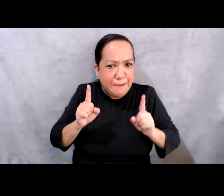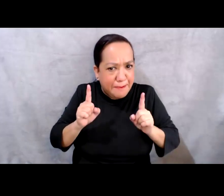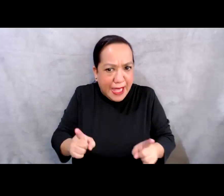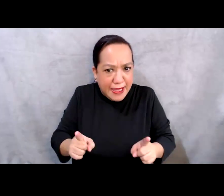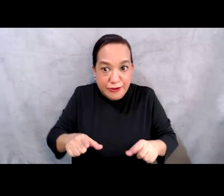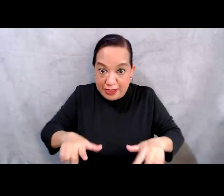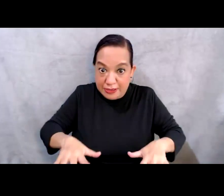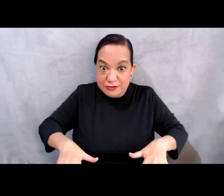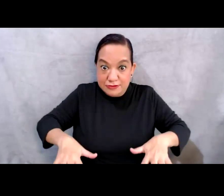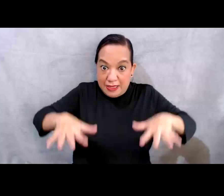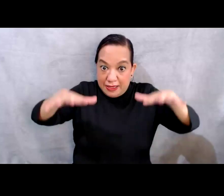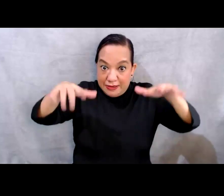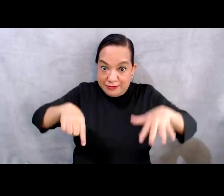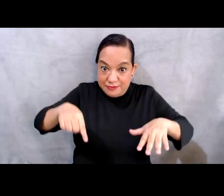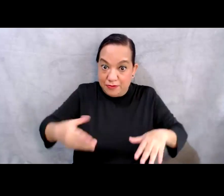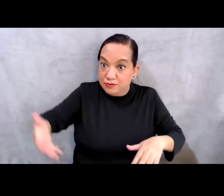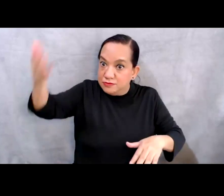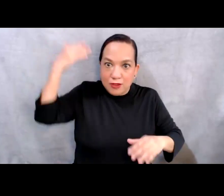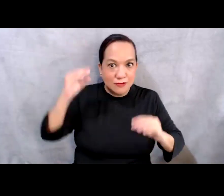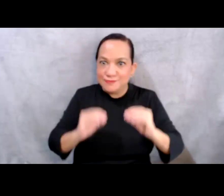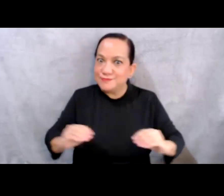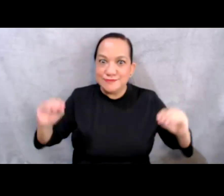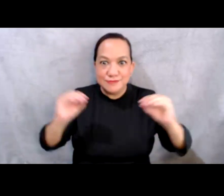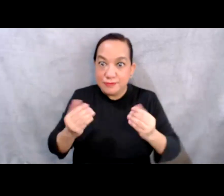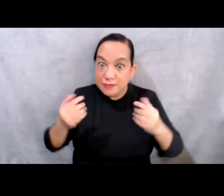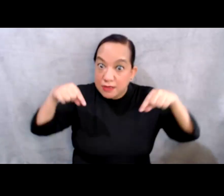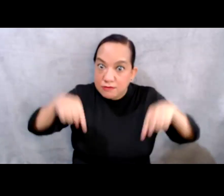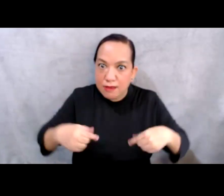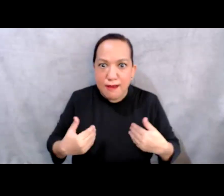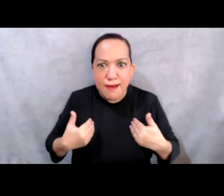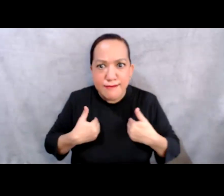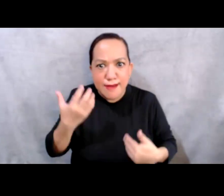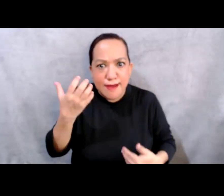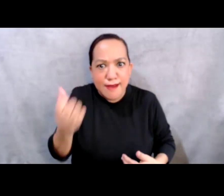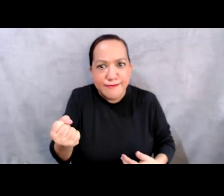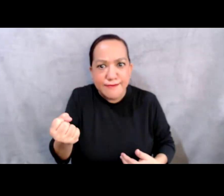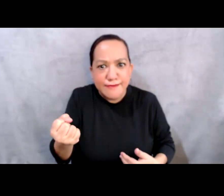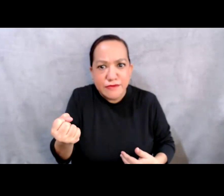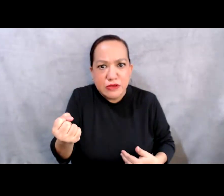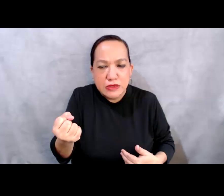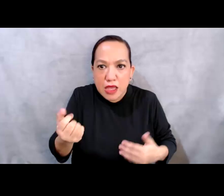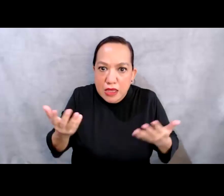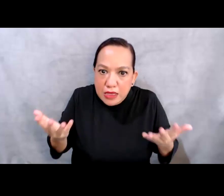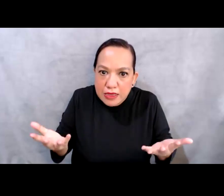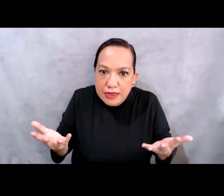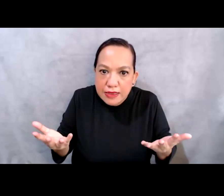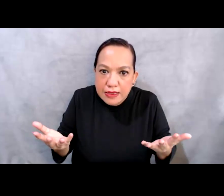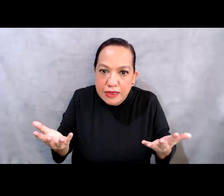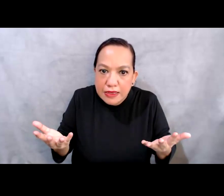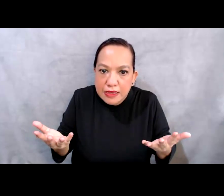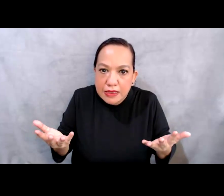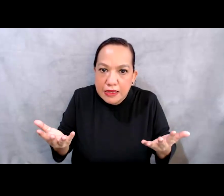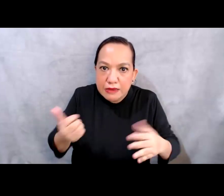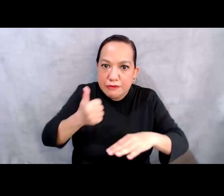we see, and now there's no time for inspection or the accountability process. Now,